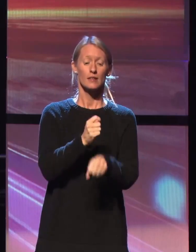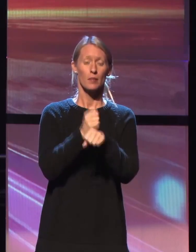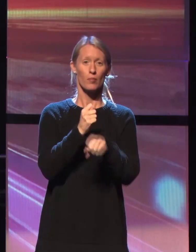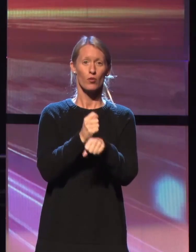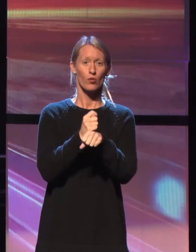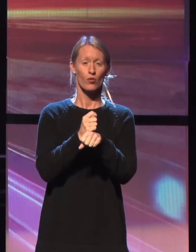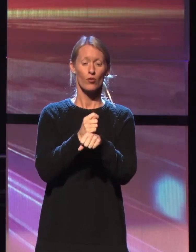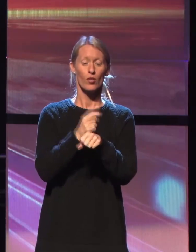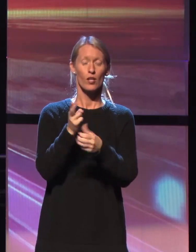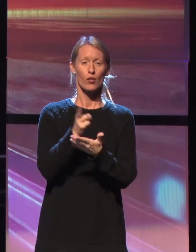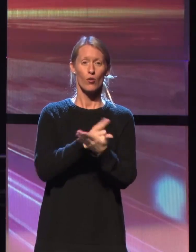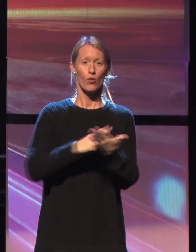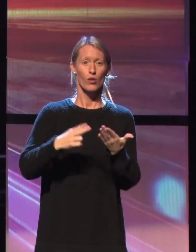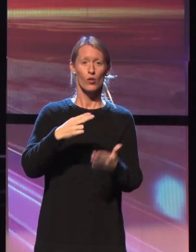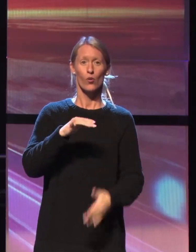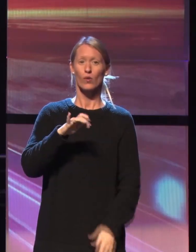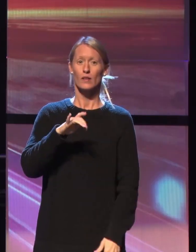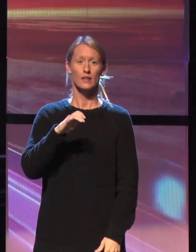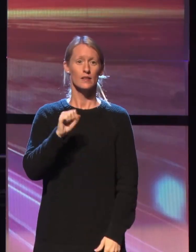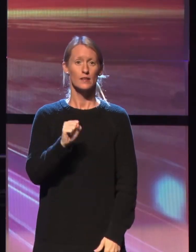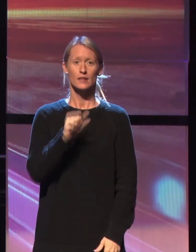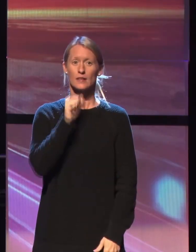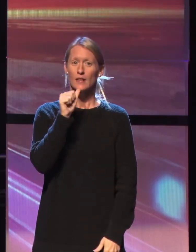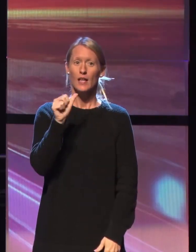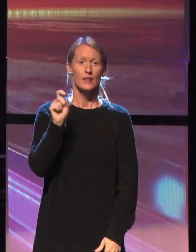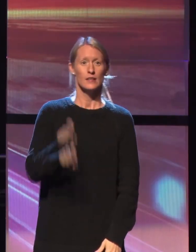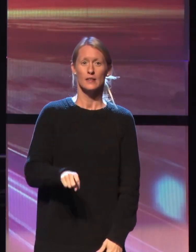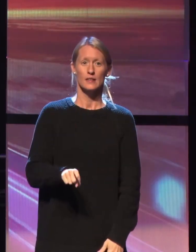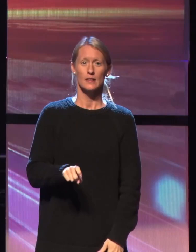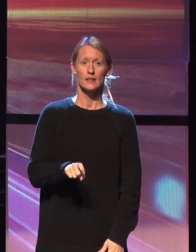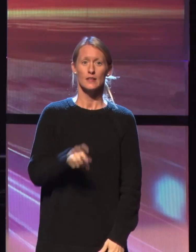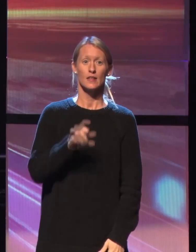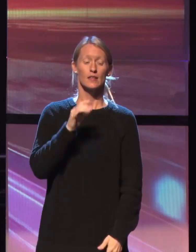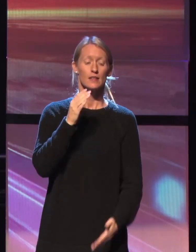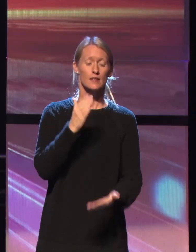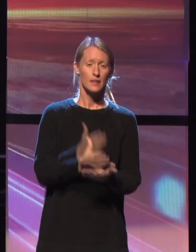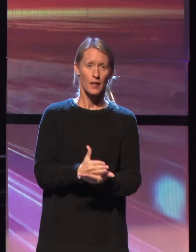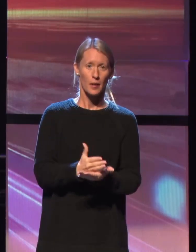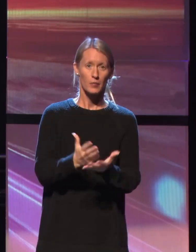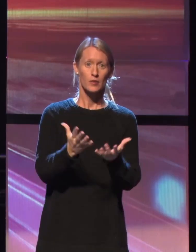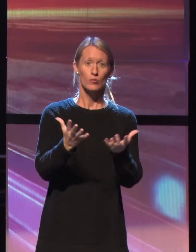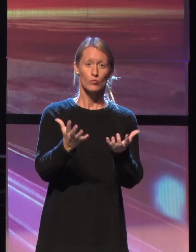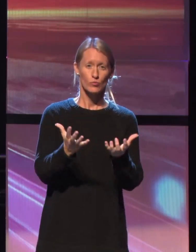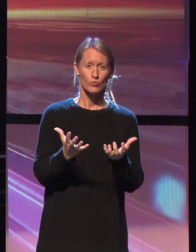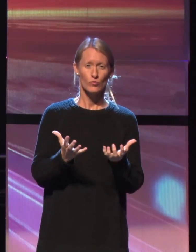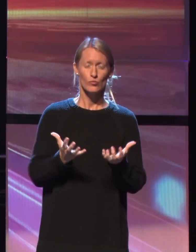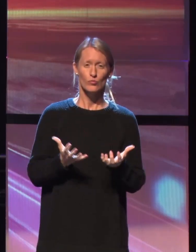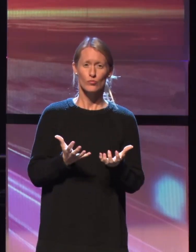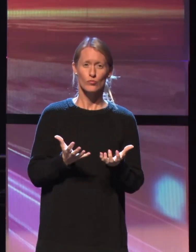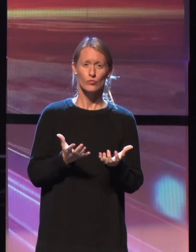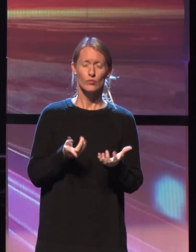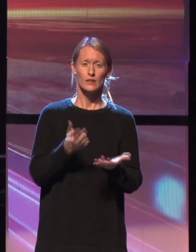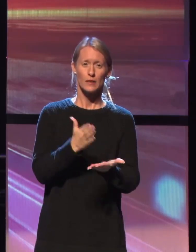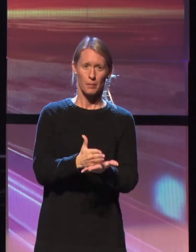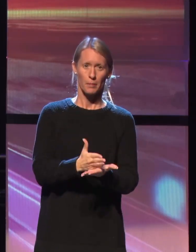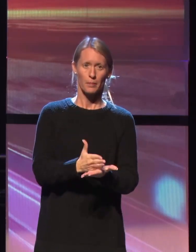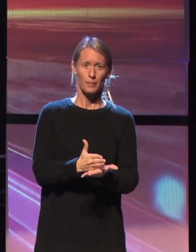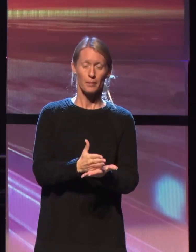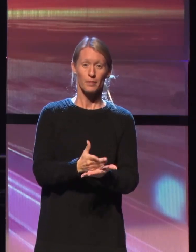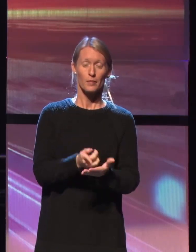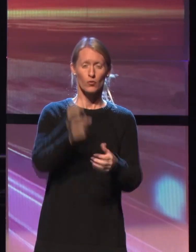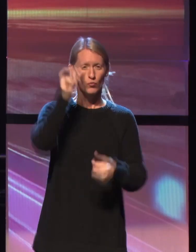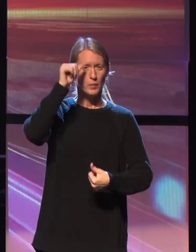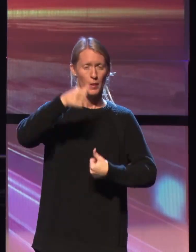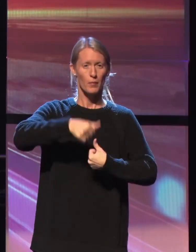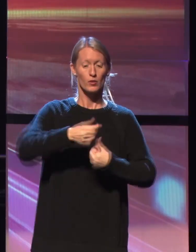necessary. And in his day, he's saying, stop longing for them. Because you got to remember, this was the most